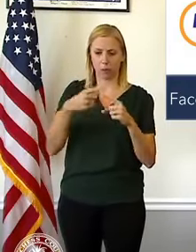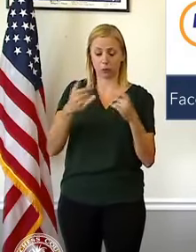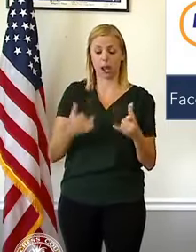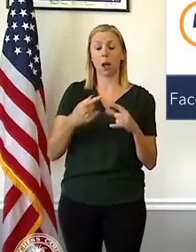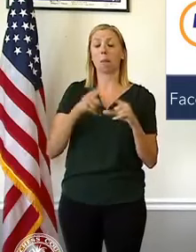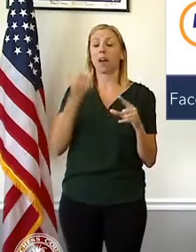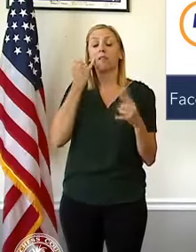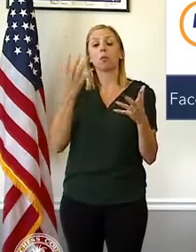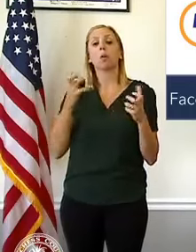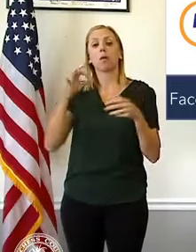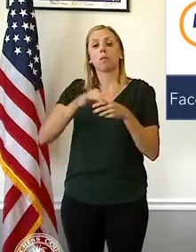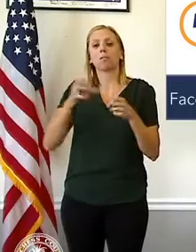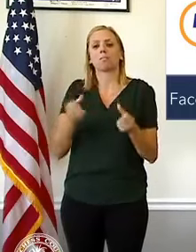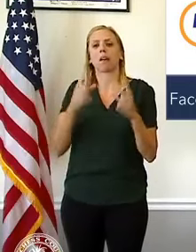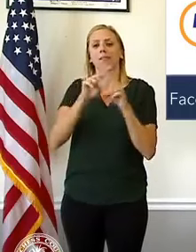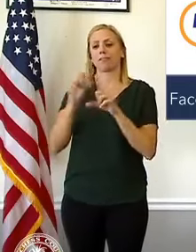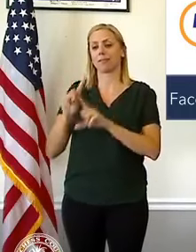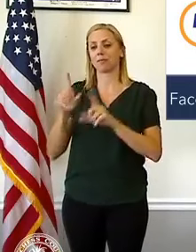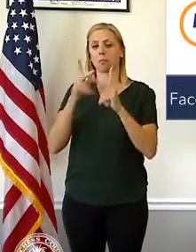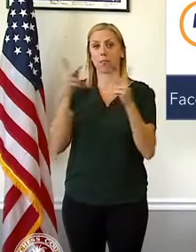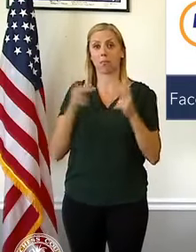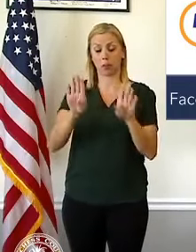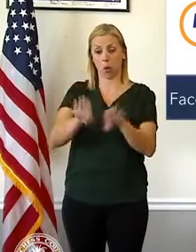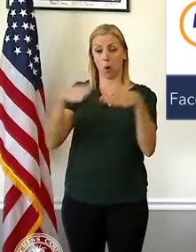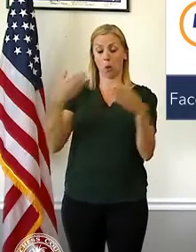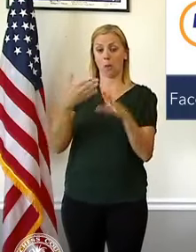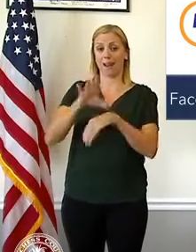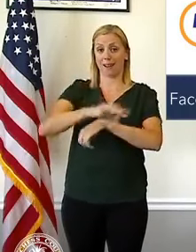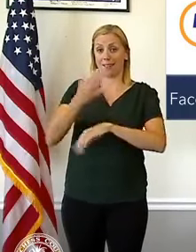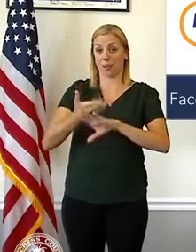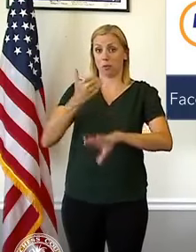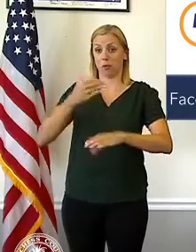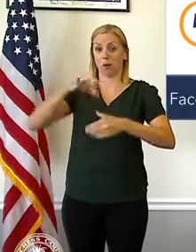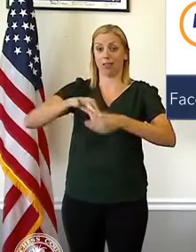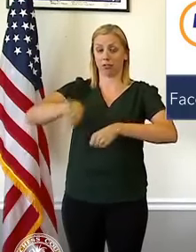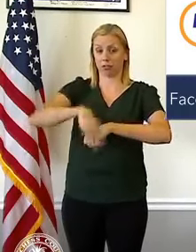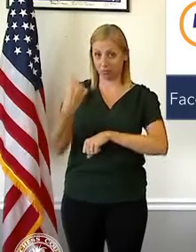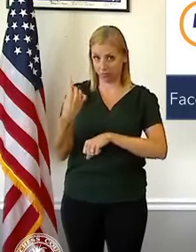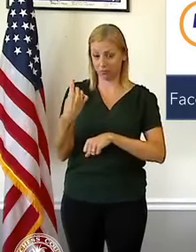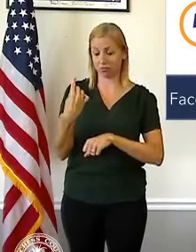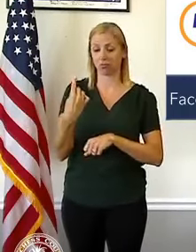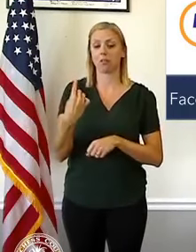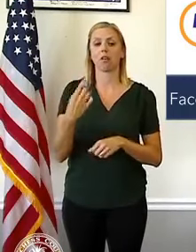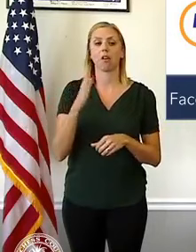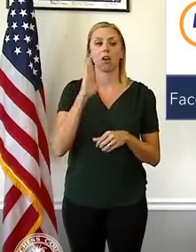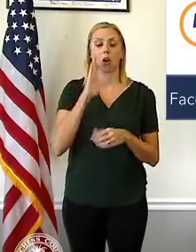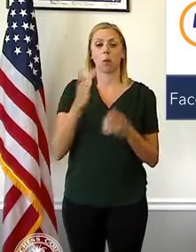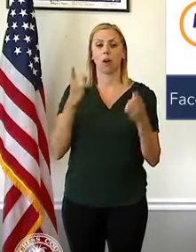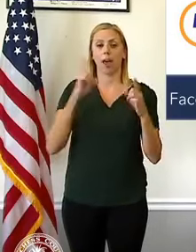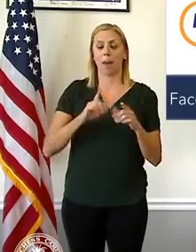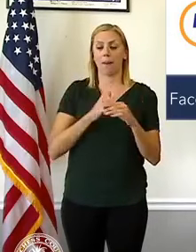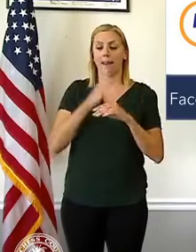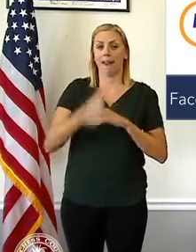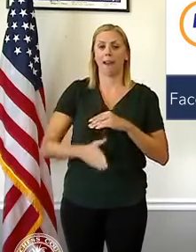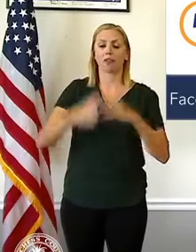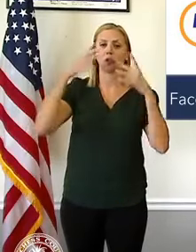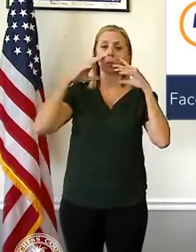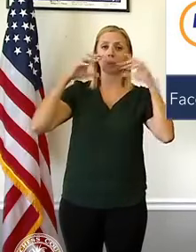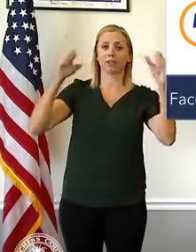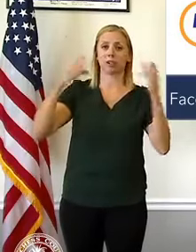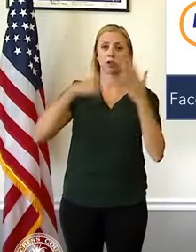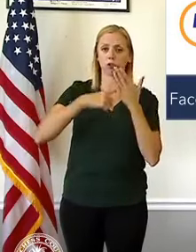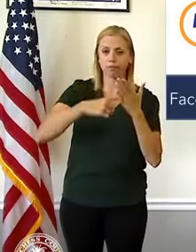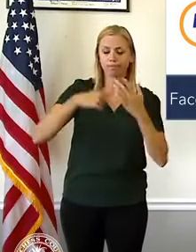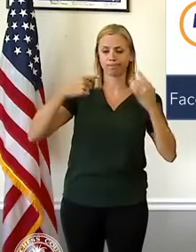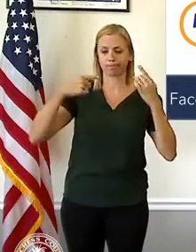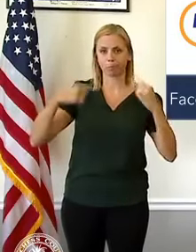polling sites open ahead of Election Day, 9 days ahead of Election Day. They actually all occur after the last of the presidential debates. I offer that